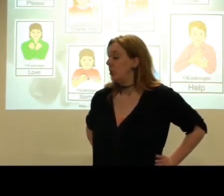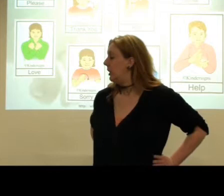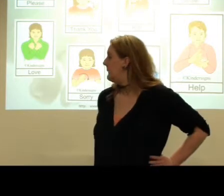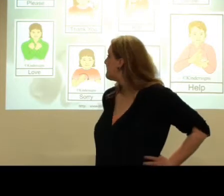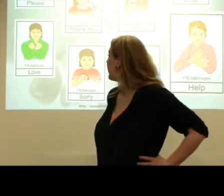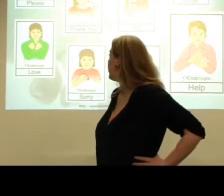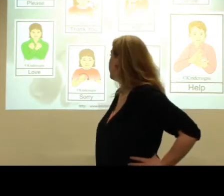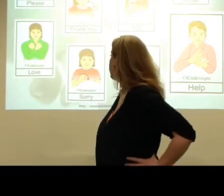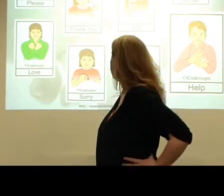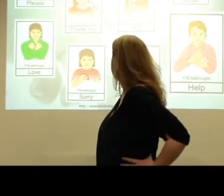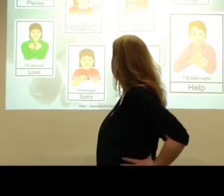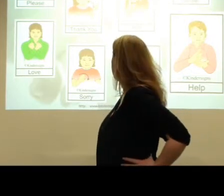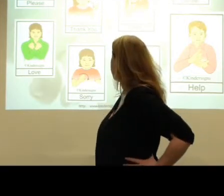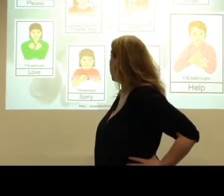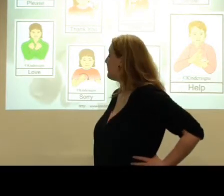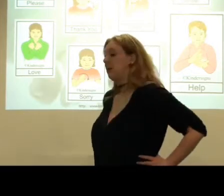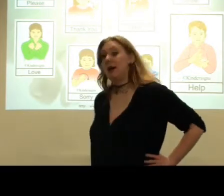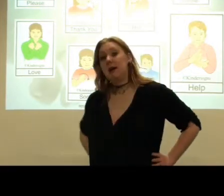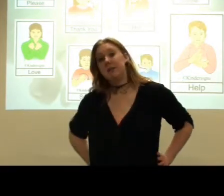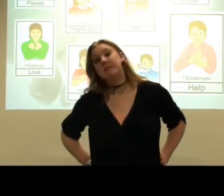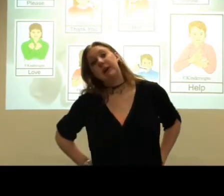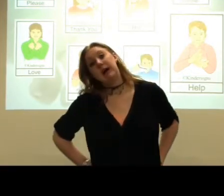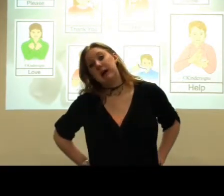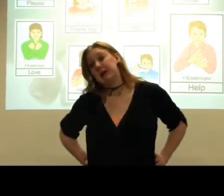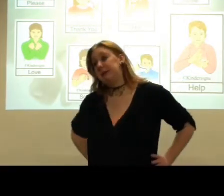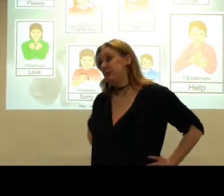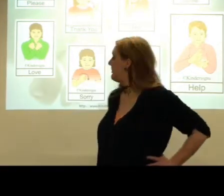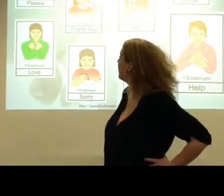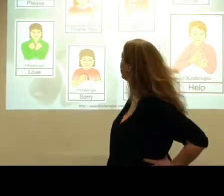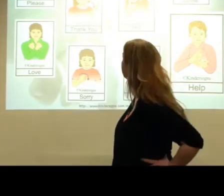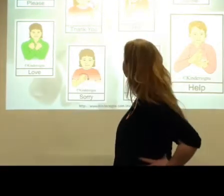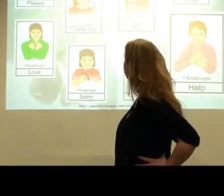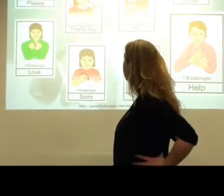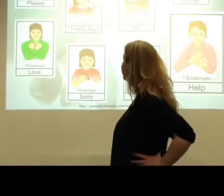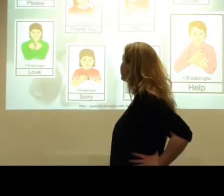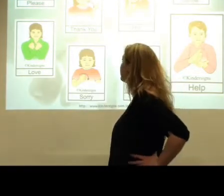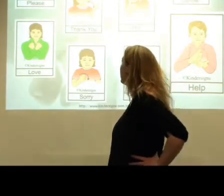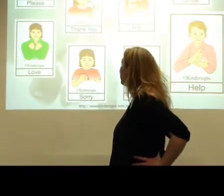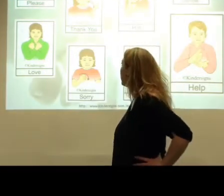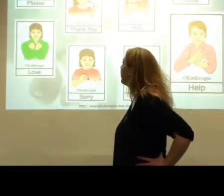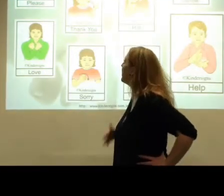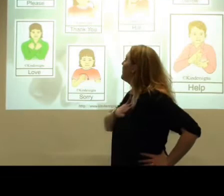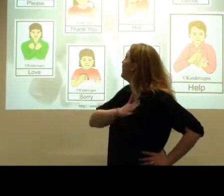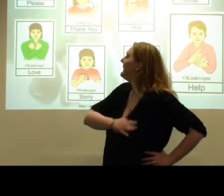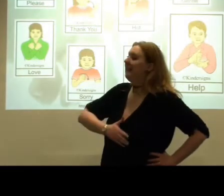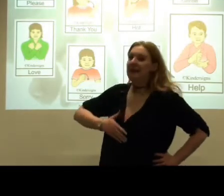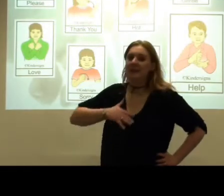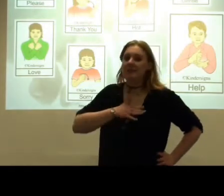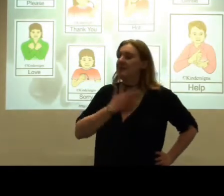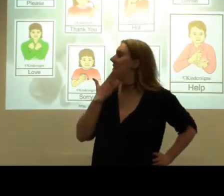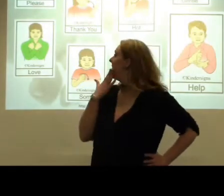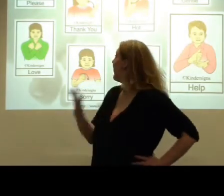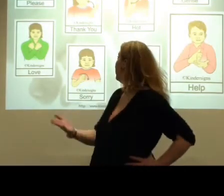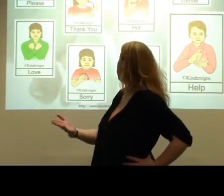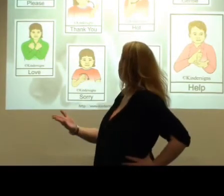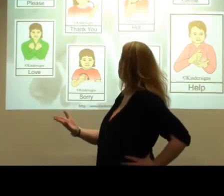learning. This just shows a couple of typical signs like please, thank